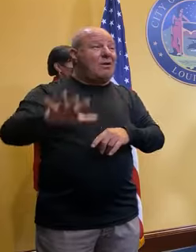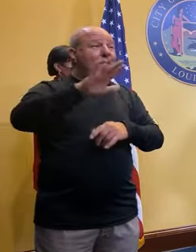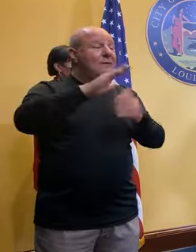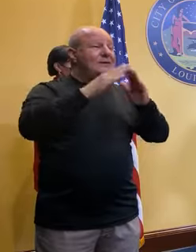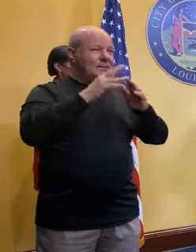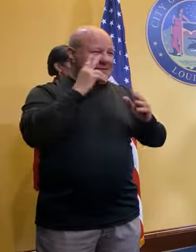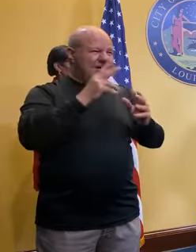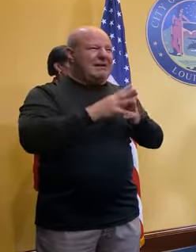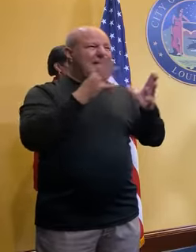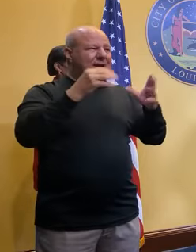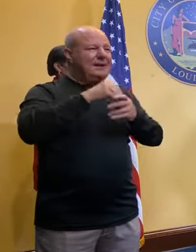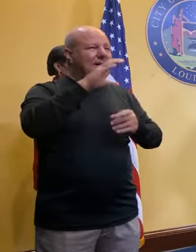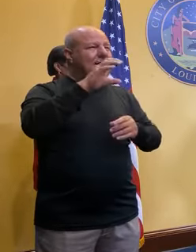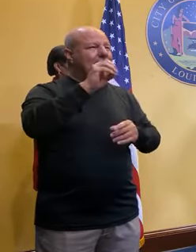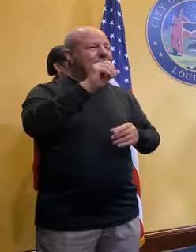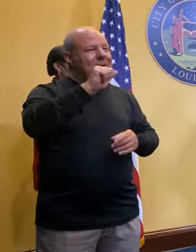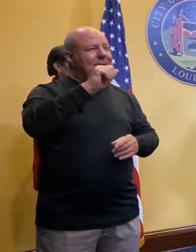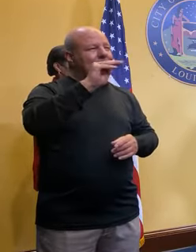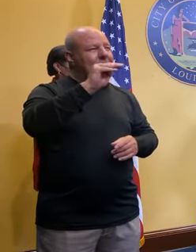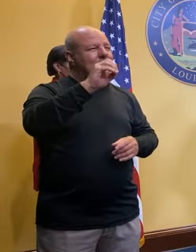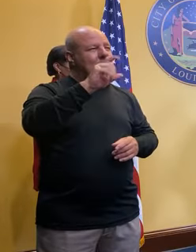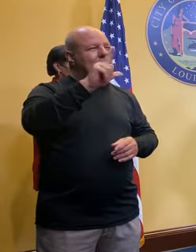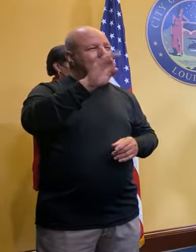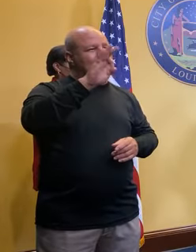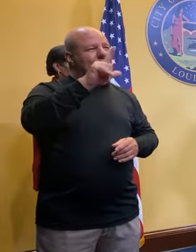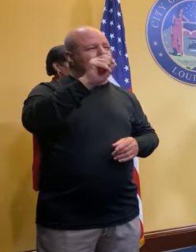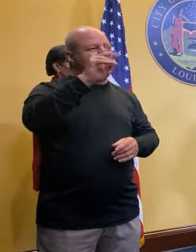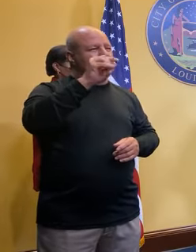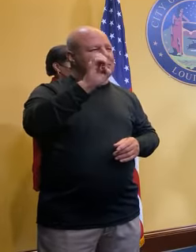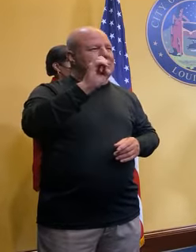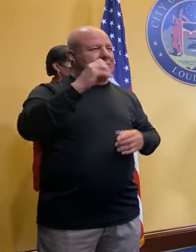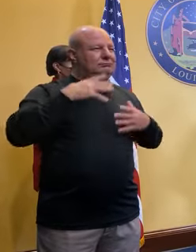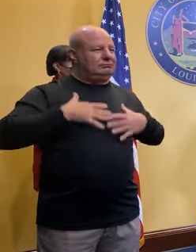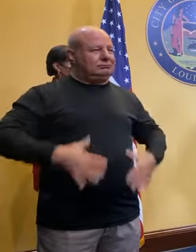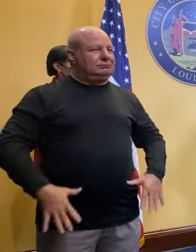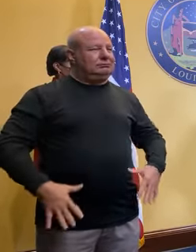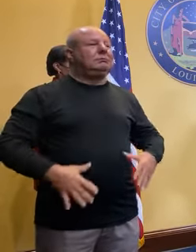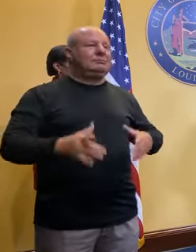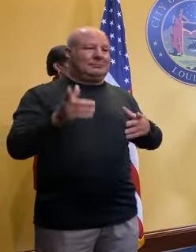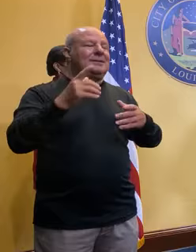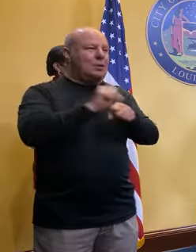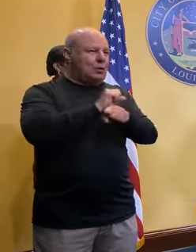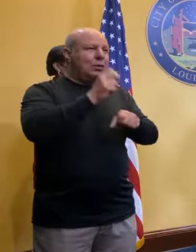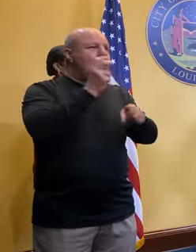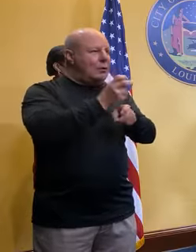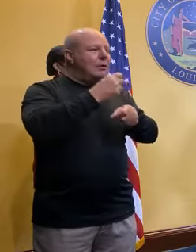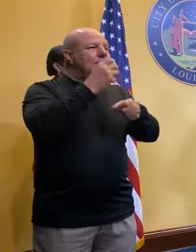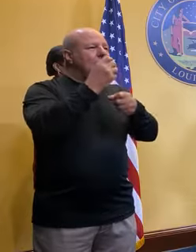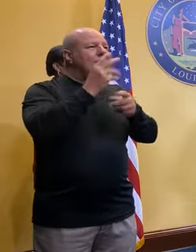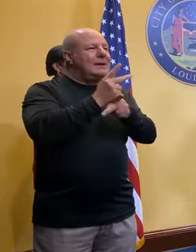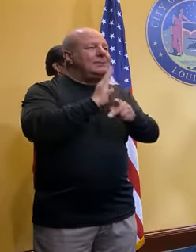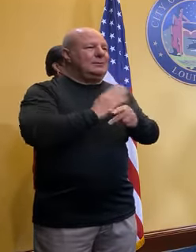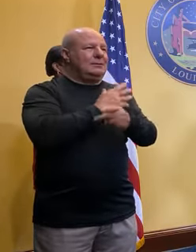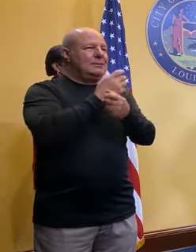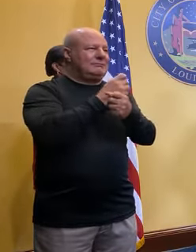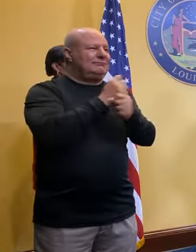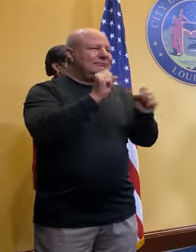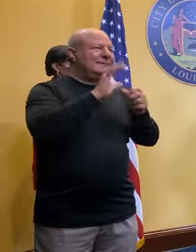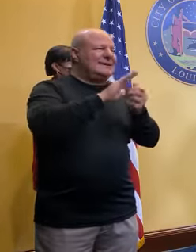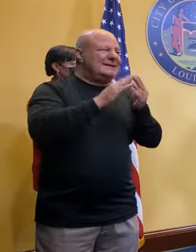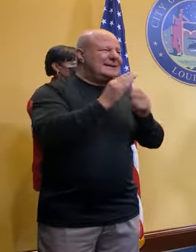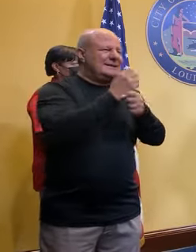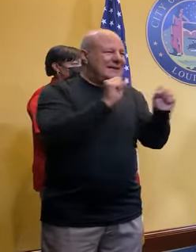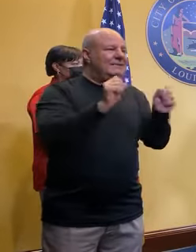women in camouflage, they're working for us, they're clearing our roads, they're making our city safer. Director Keith Branch at DPW, as the mayor said, by the end of the day, we're gonna